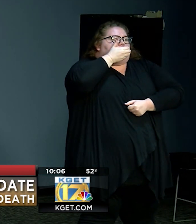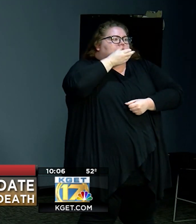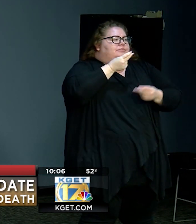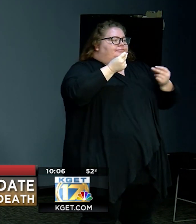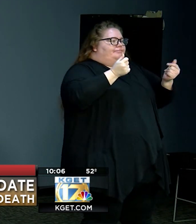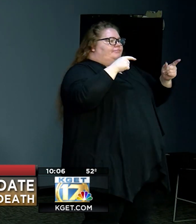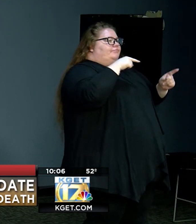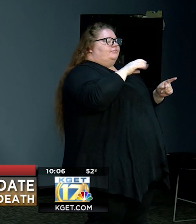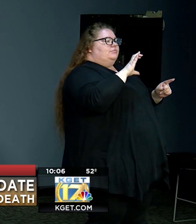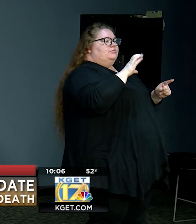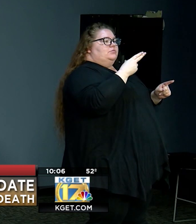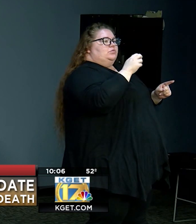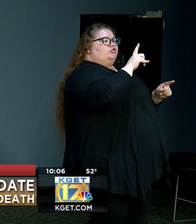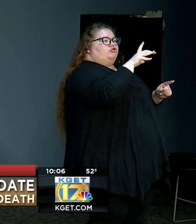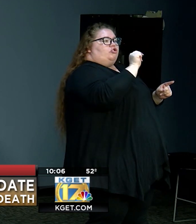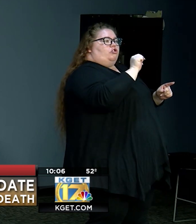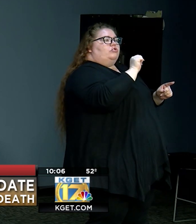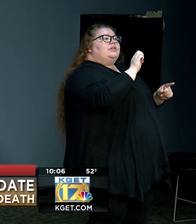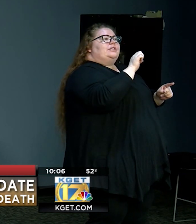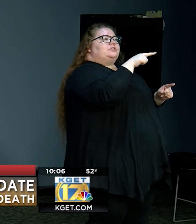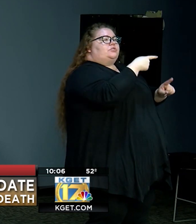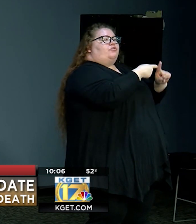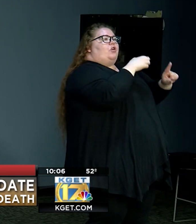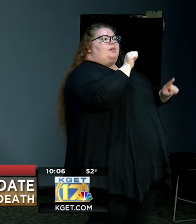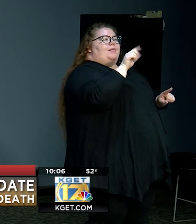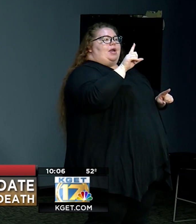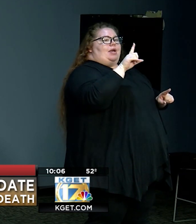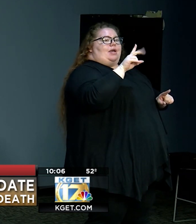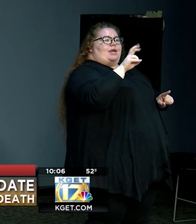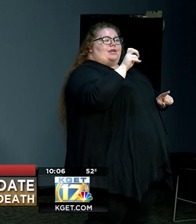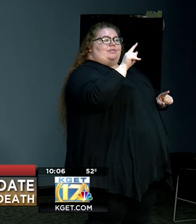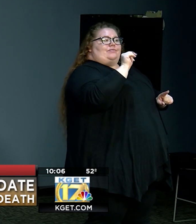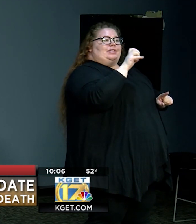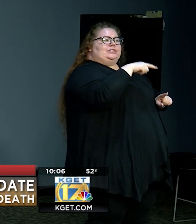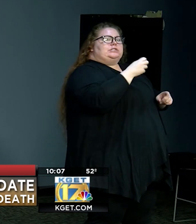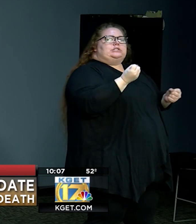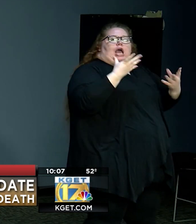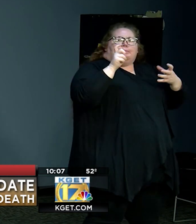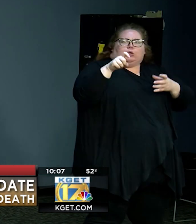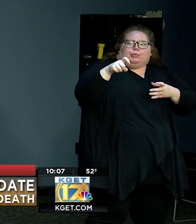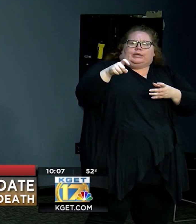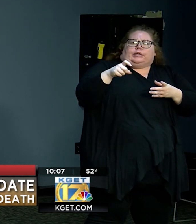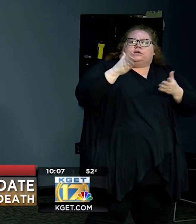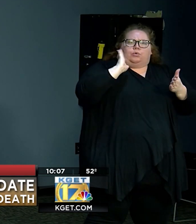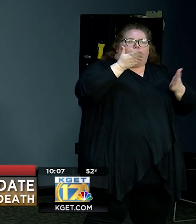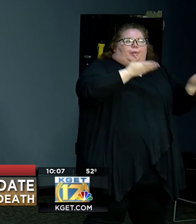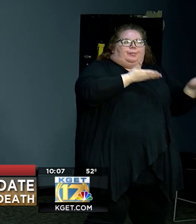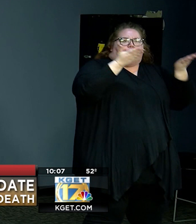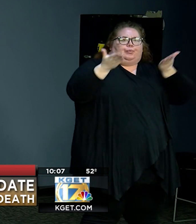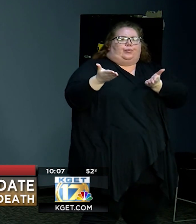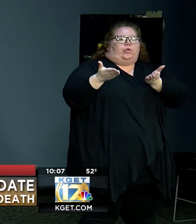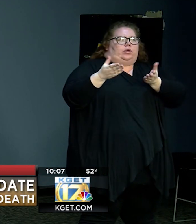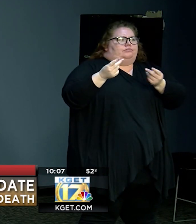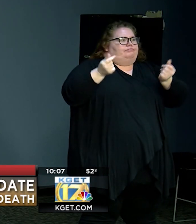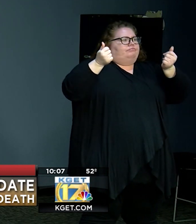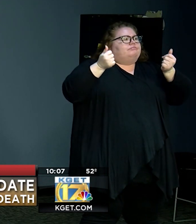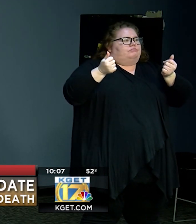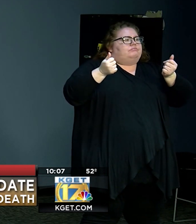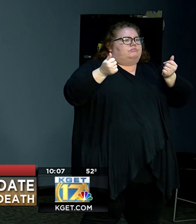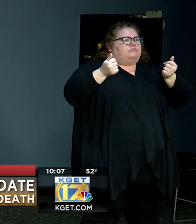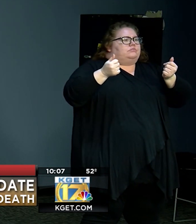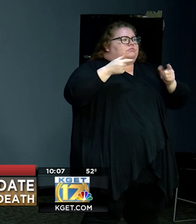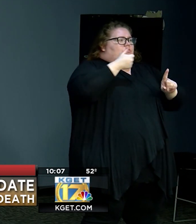Charlotte Briggs, CEO of Adventist, responded, "How many do you need, Ken? I'll bring them over immediately."